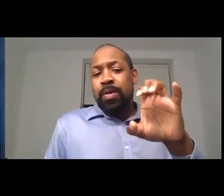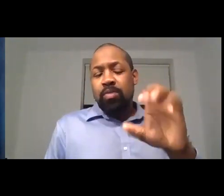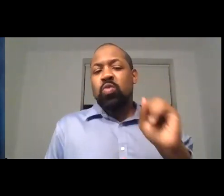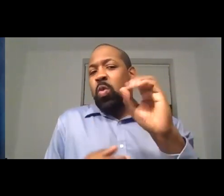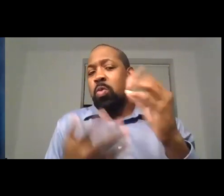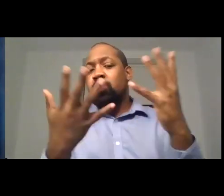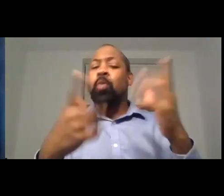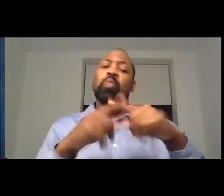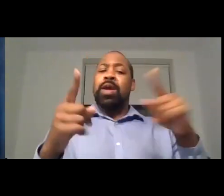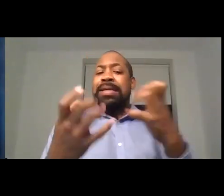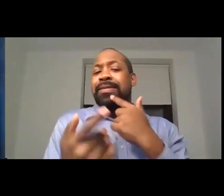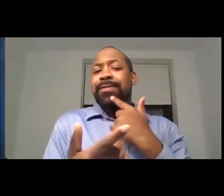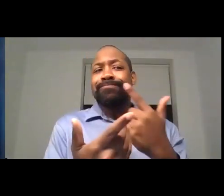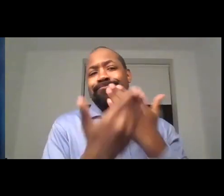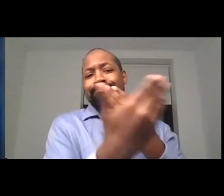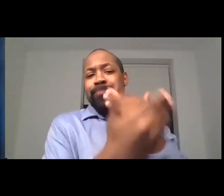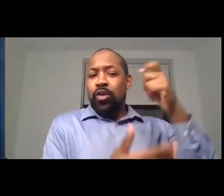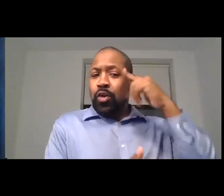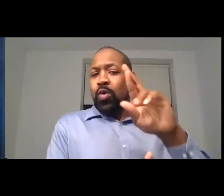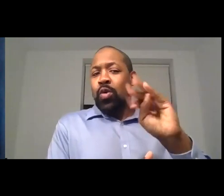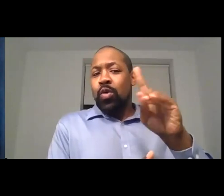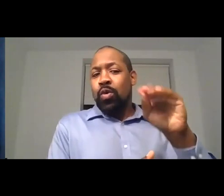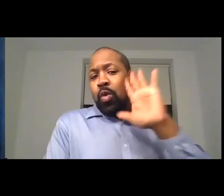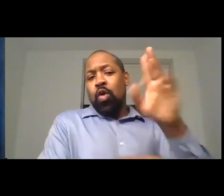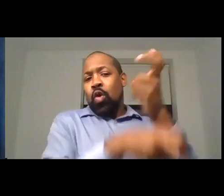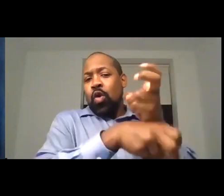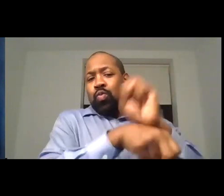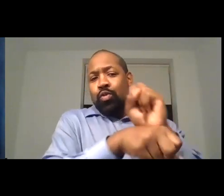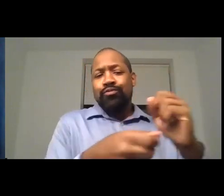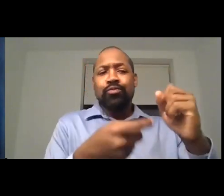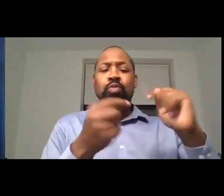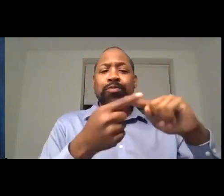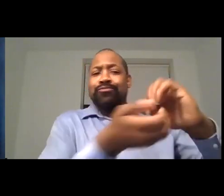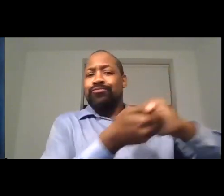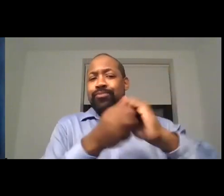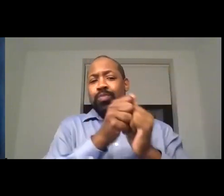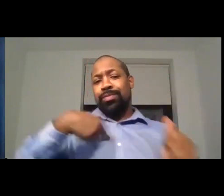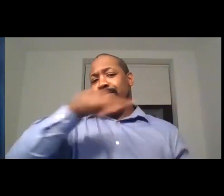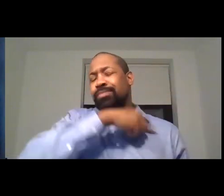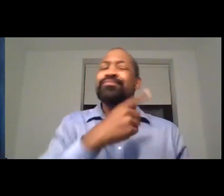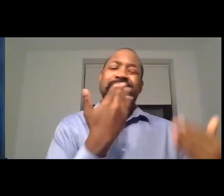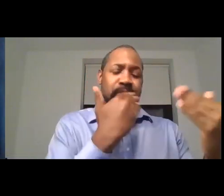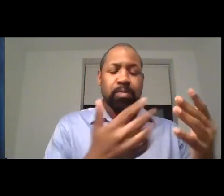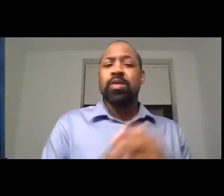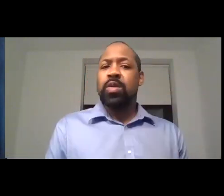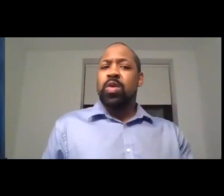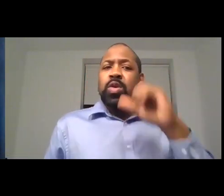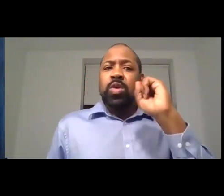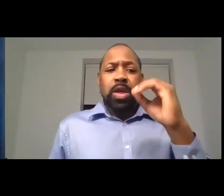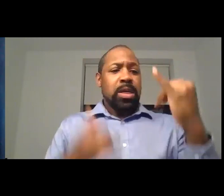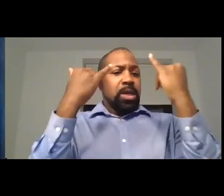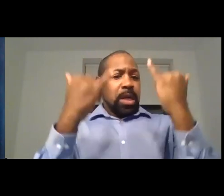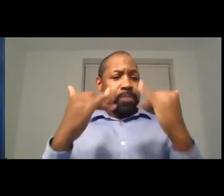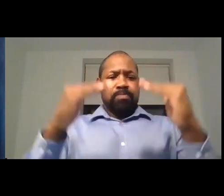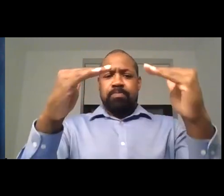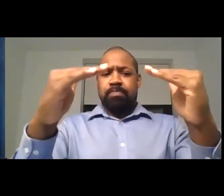nominations before being fully moving into that. So she has some hard work ahead of her and she's worked well with